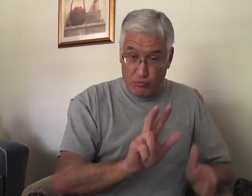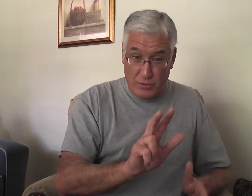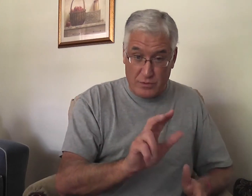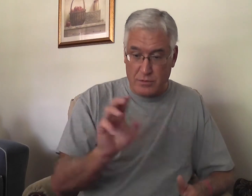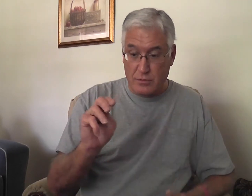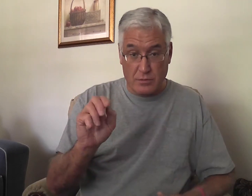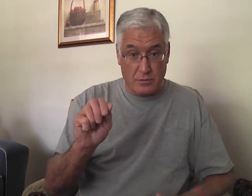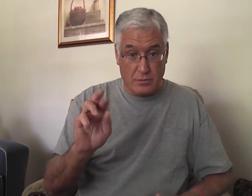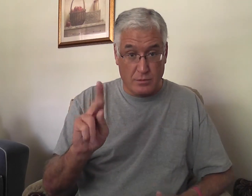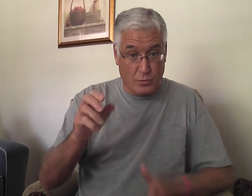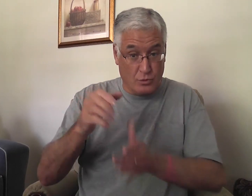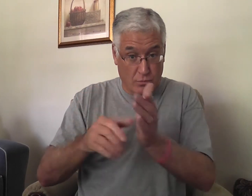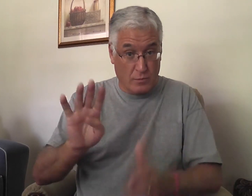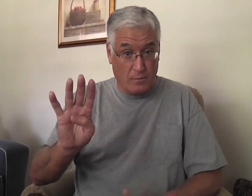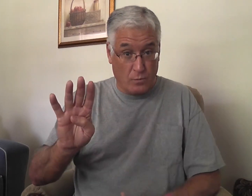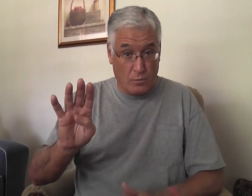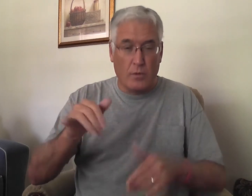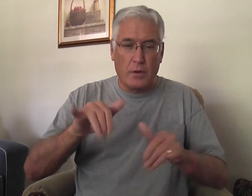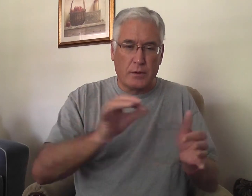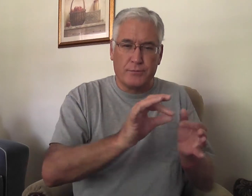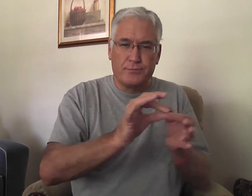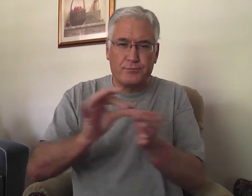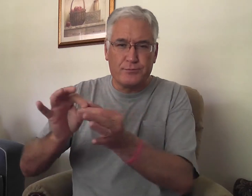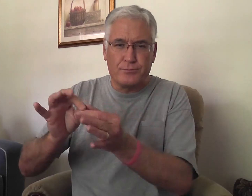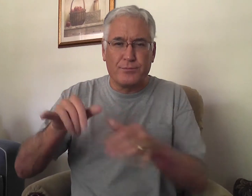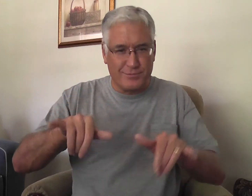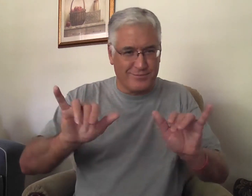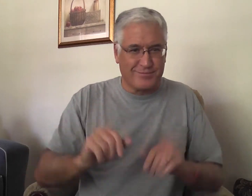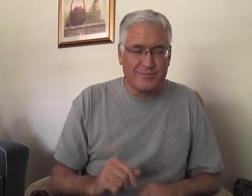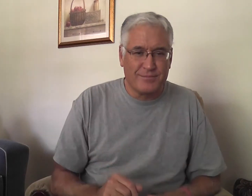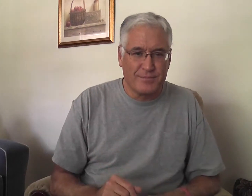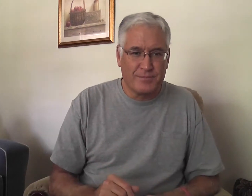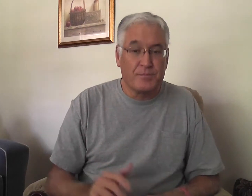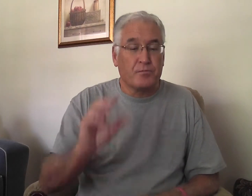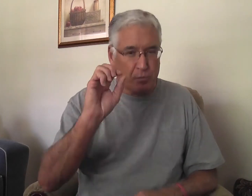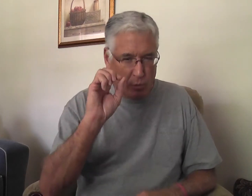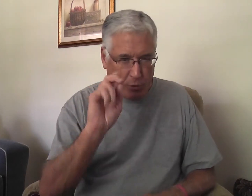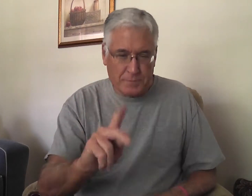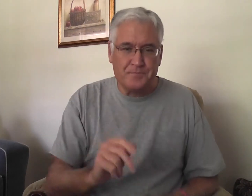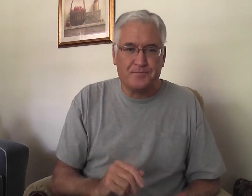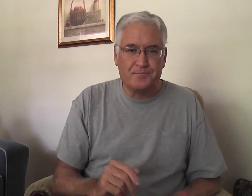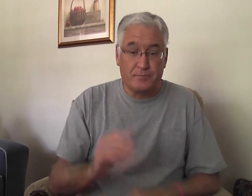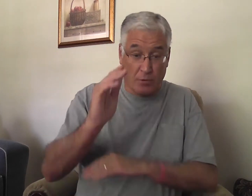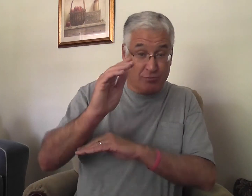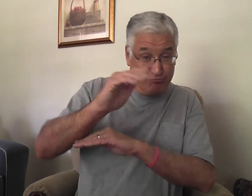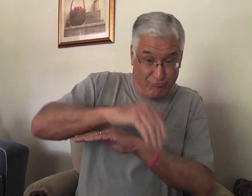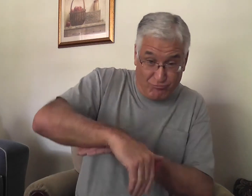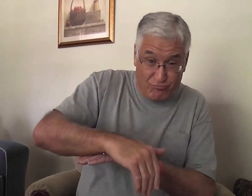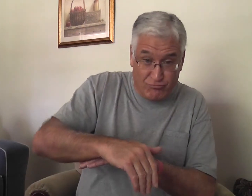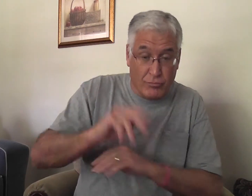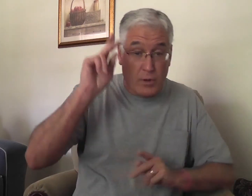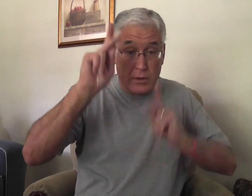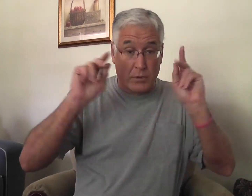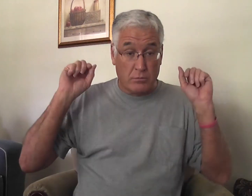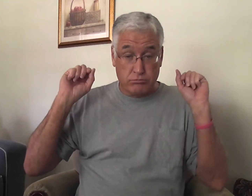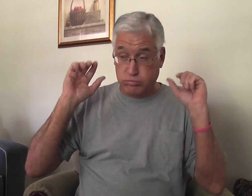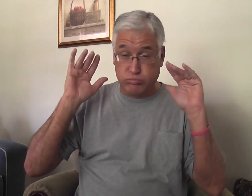In Mark chapter 3 and Mark chapter 4, we see there's a connection there. Okay, now, all